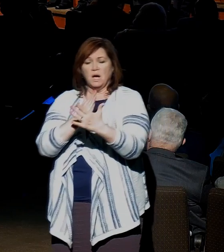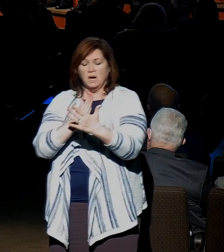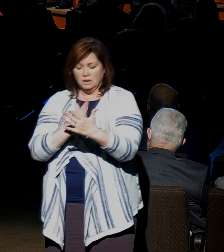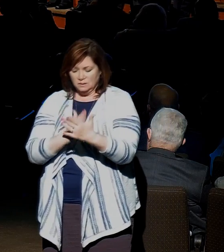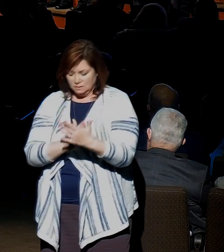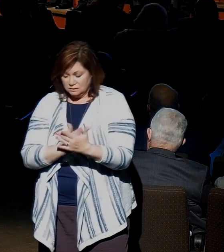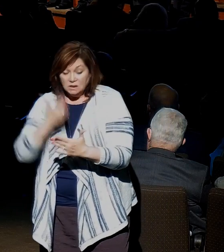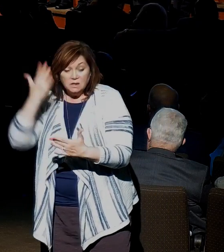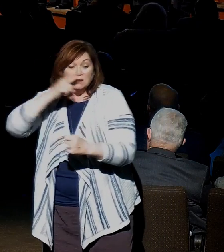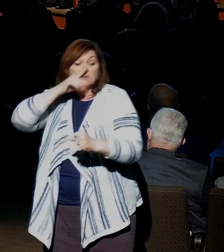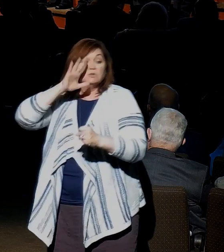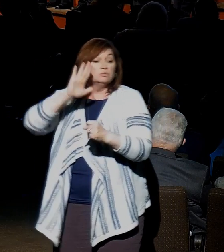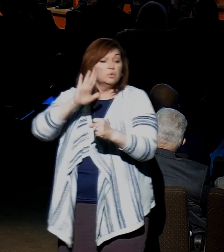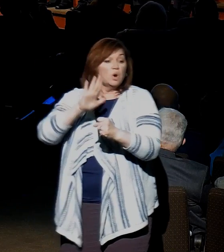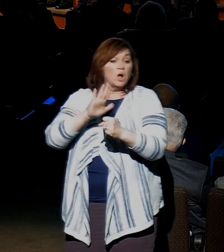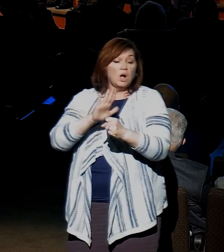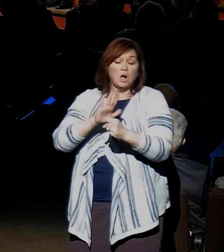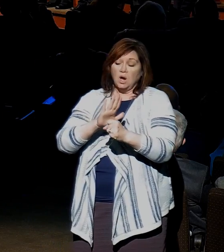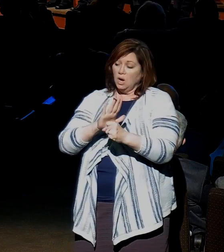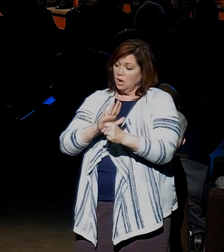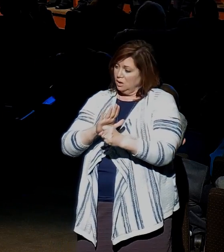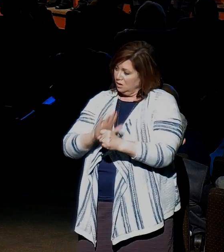our prayers are not in